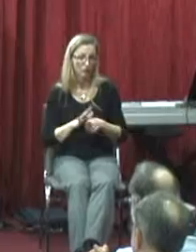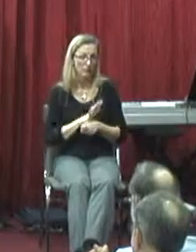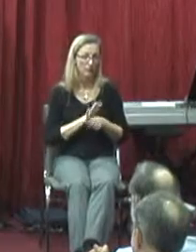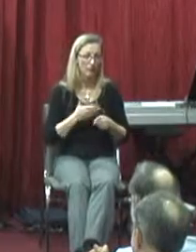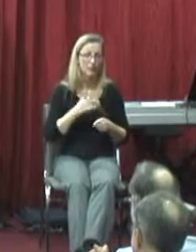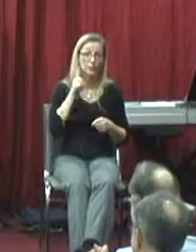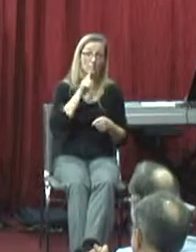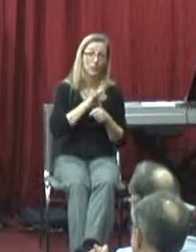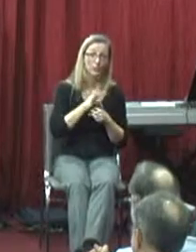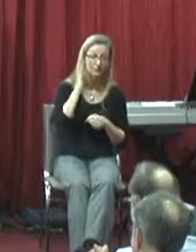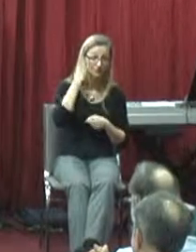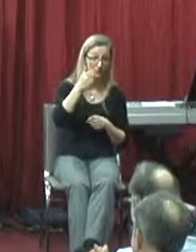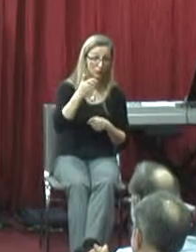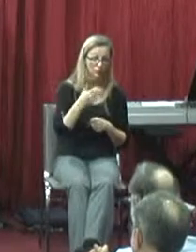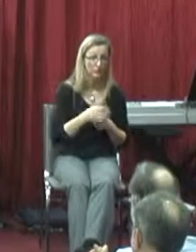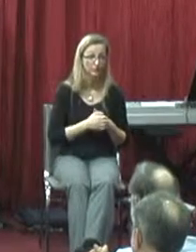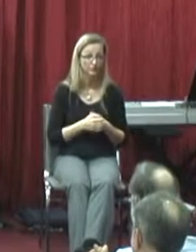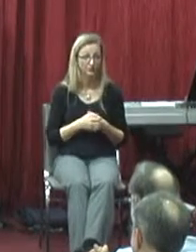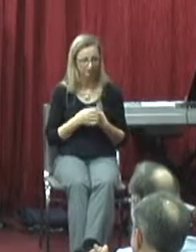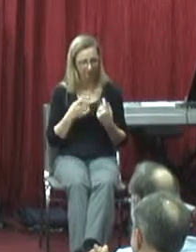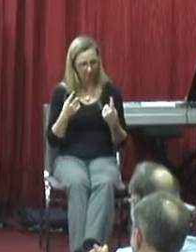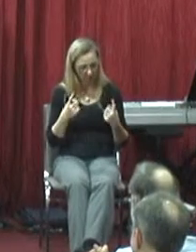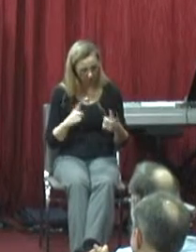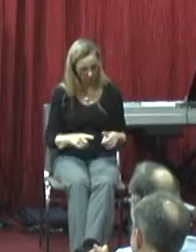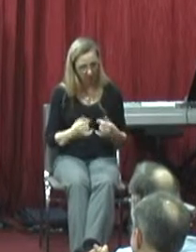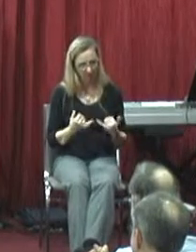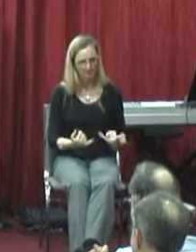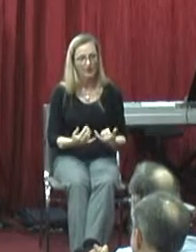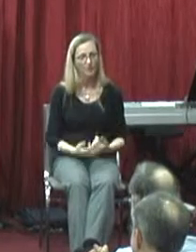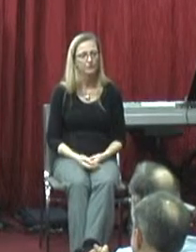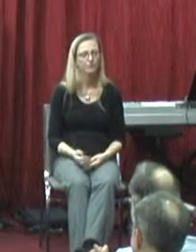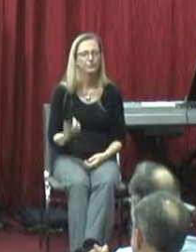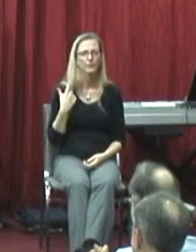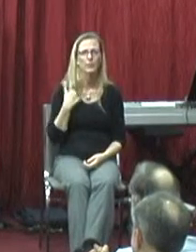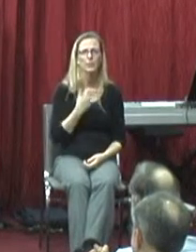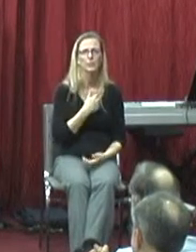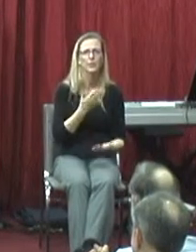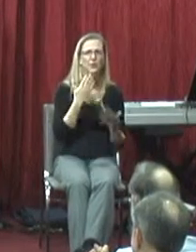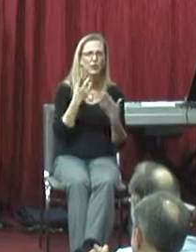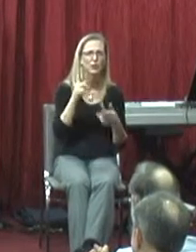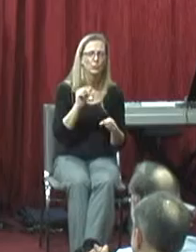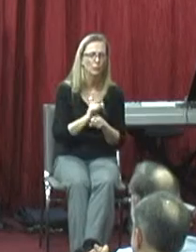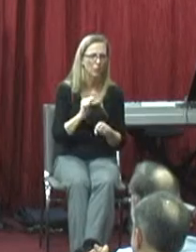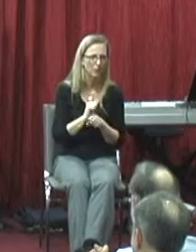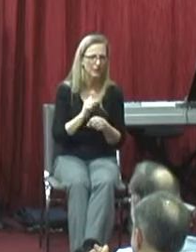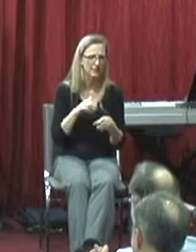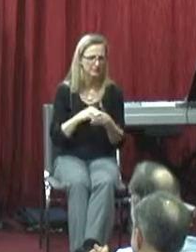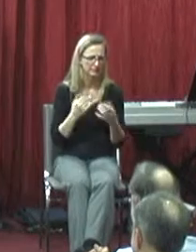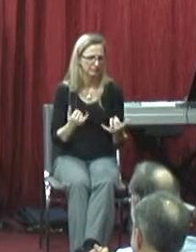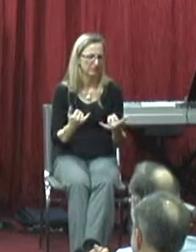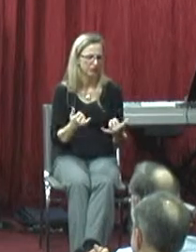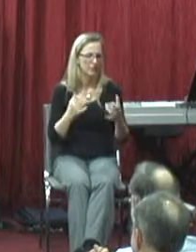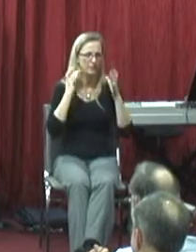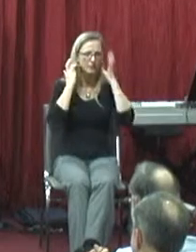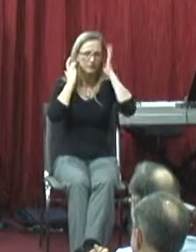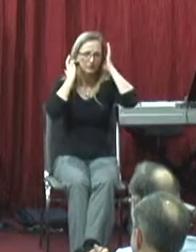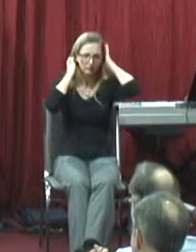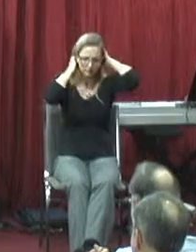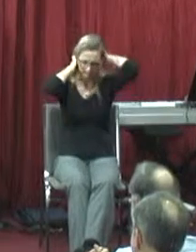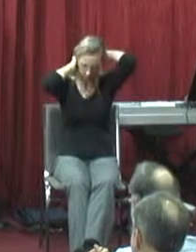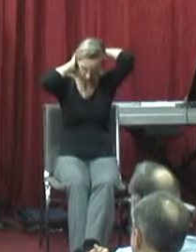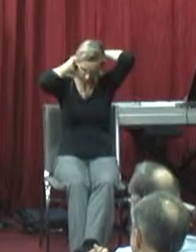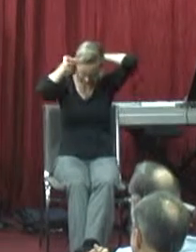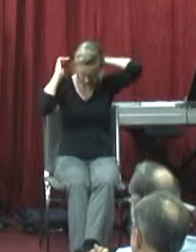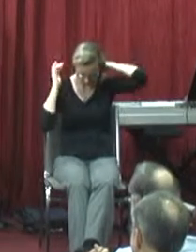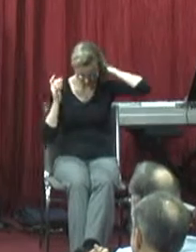that you've promised in the future, but they're going on right now. And we thank you that you're working in the present. And thank